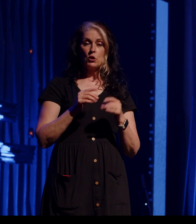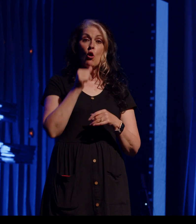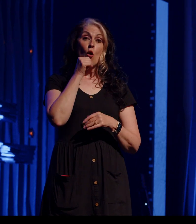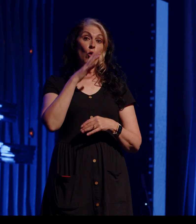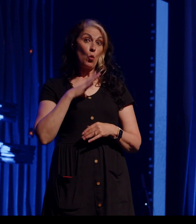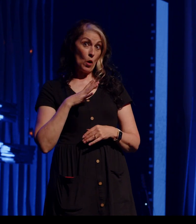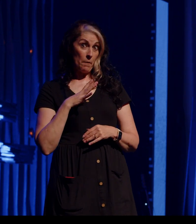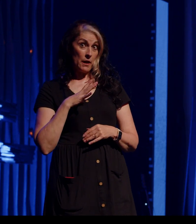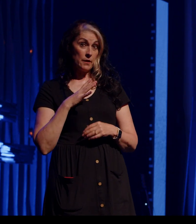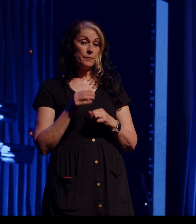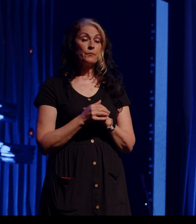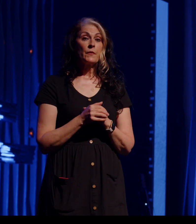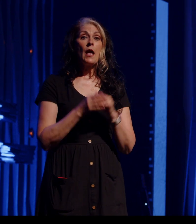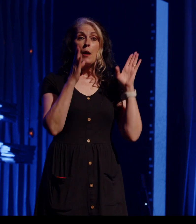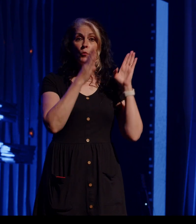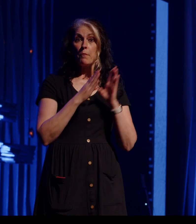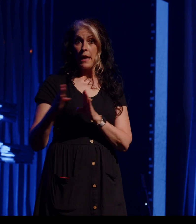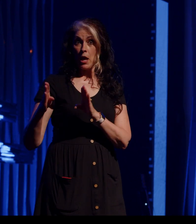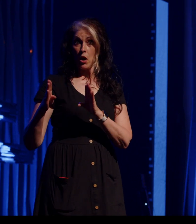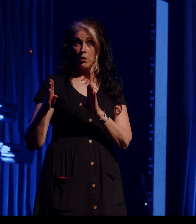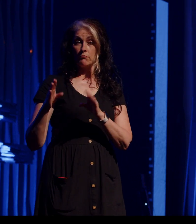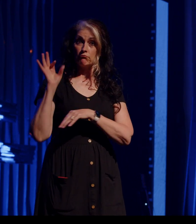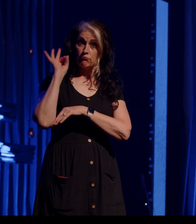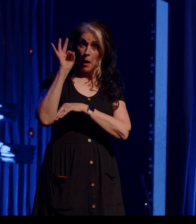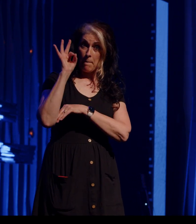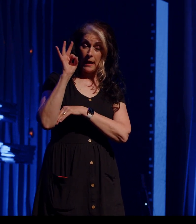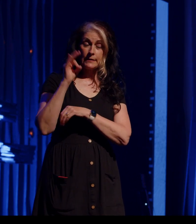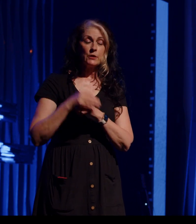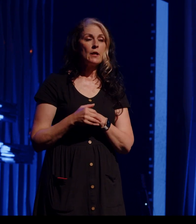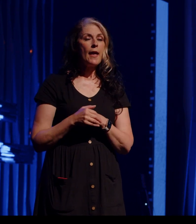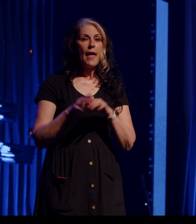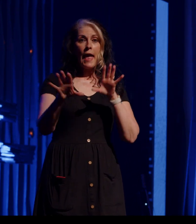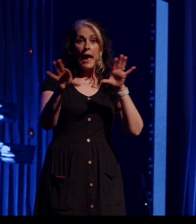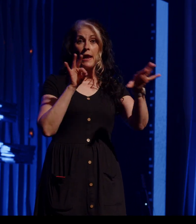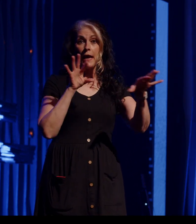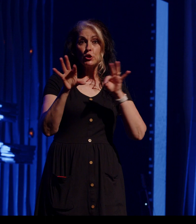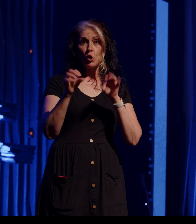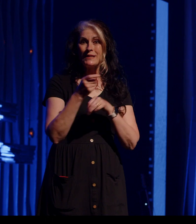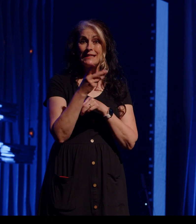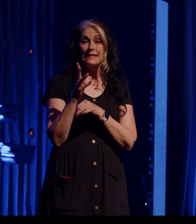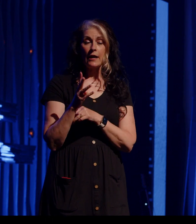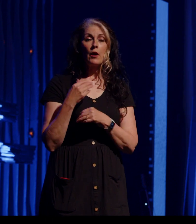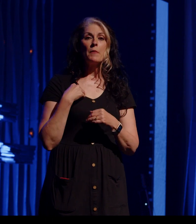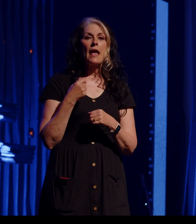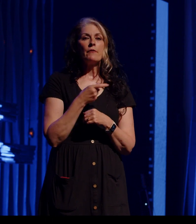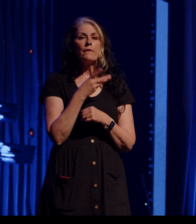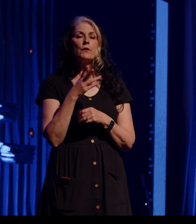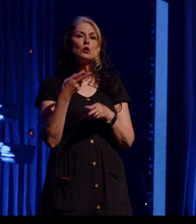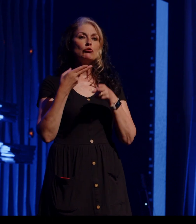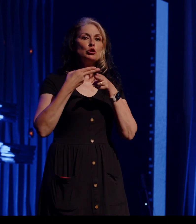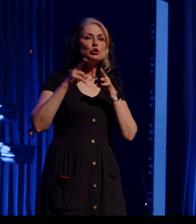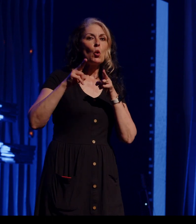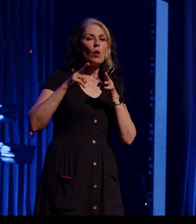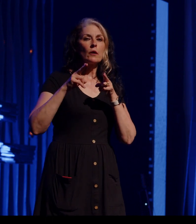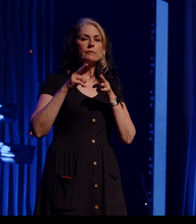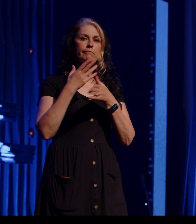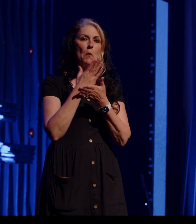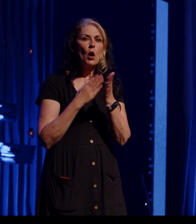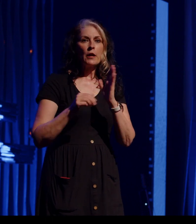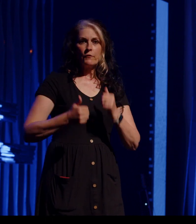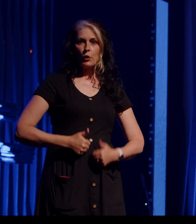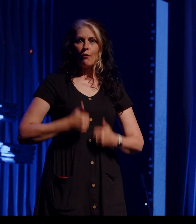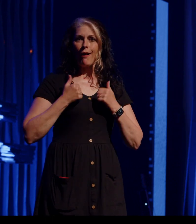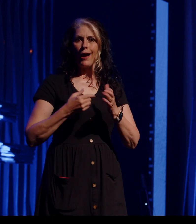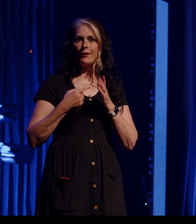I have prepared a whole message for, and I've chosen several of them. I'm just going to have a little glimpse of their life and